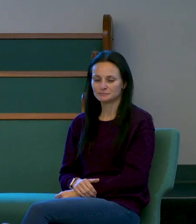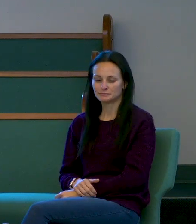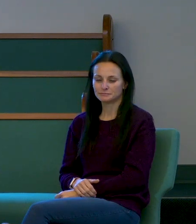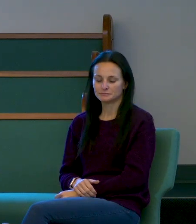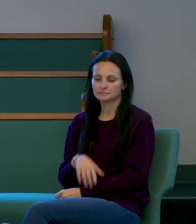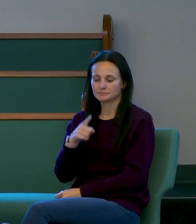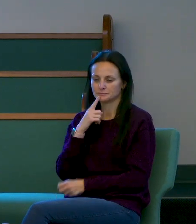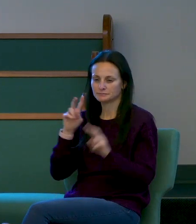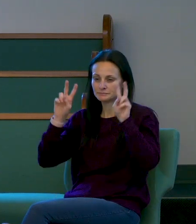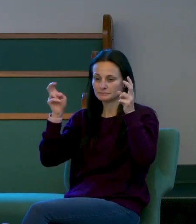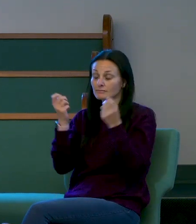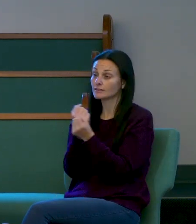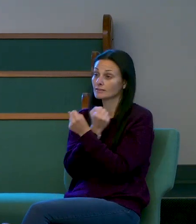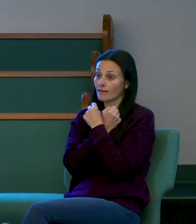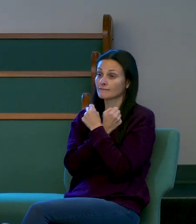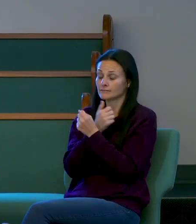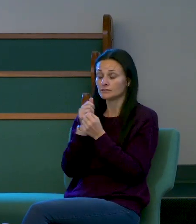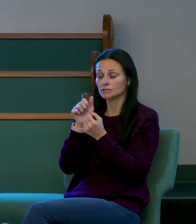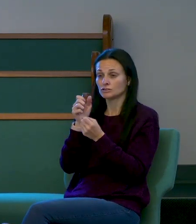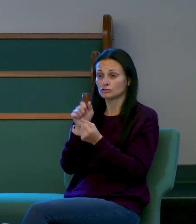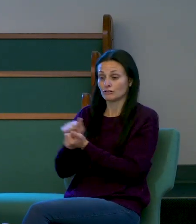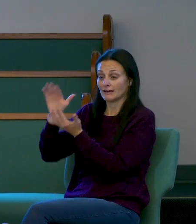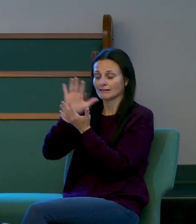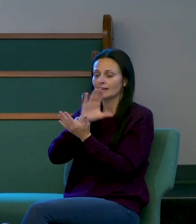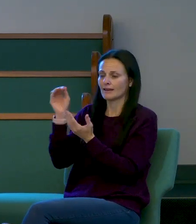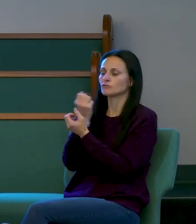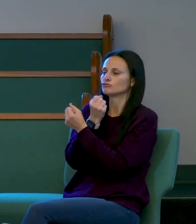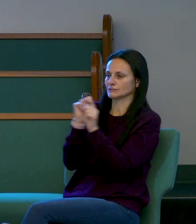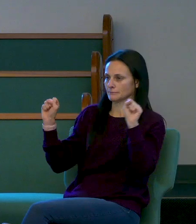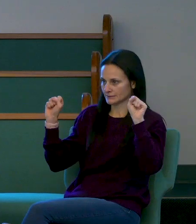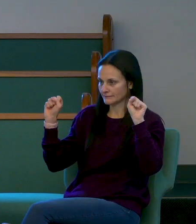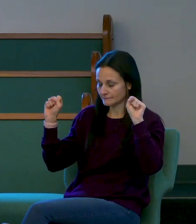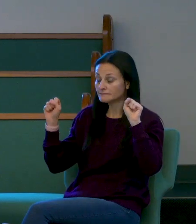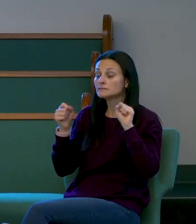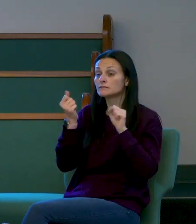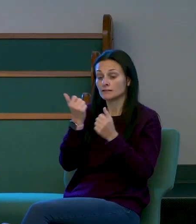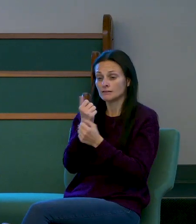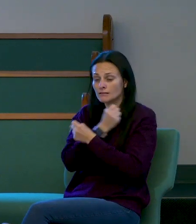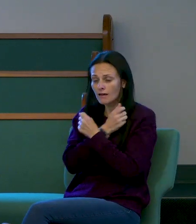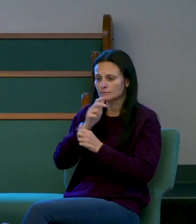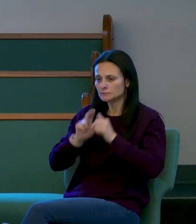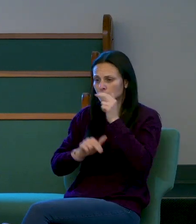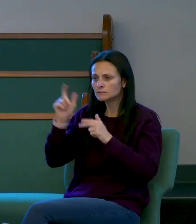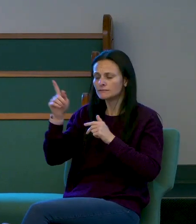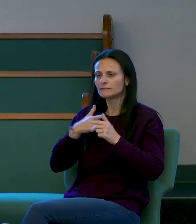He said, "Love is creative and redemptive. Love builds up and